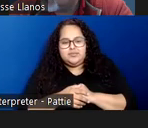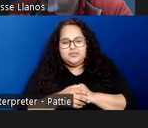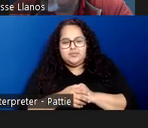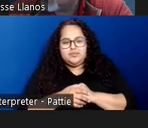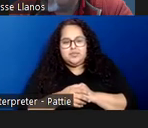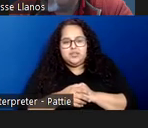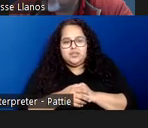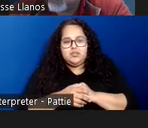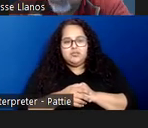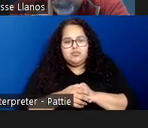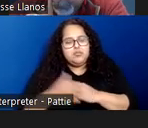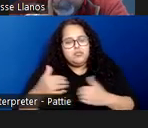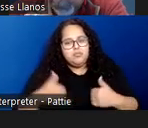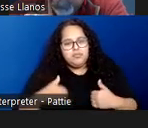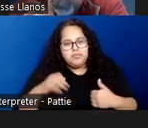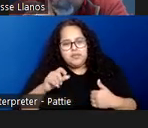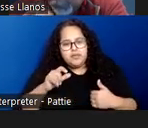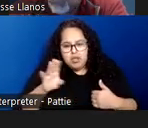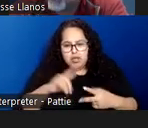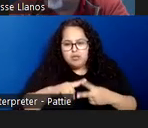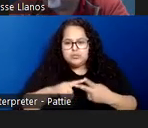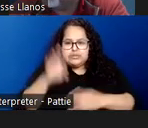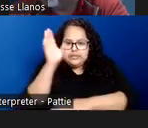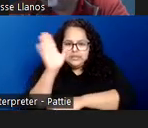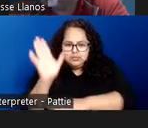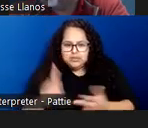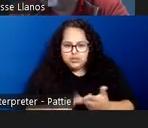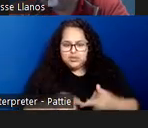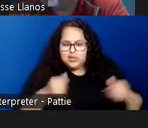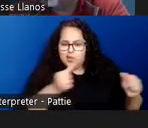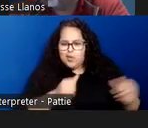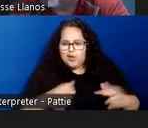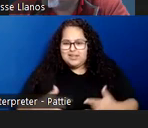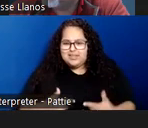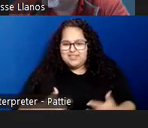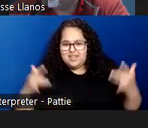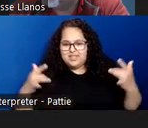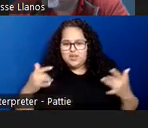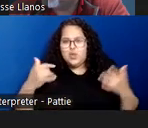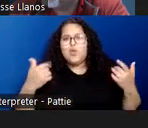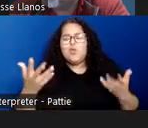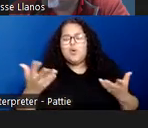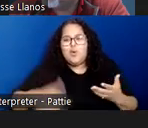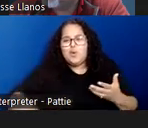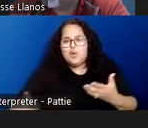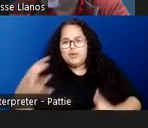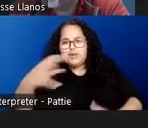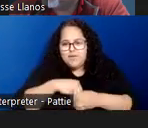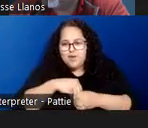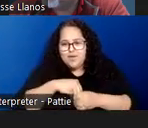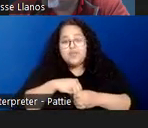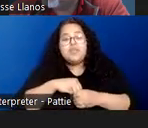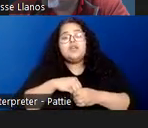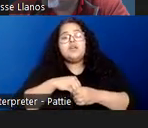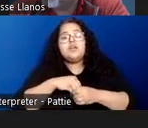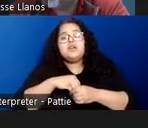These clubs often host speakers and organize interesting events. We want you to be an involved student. So get to know your